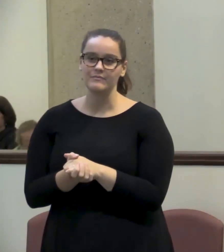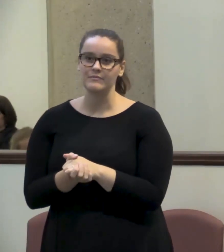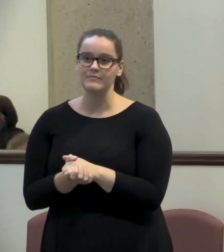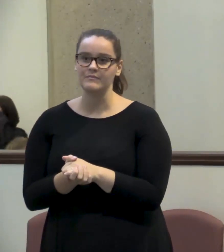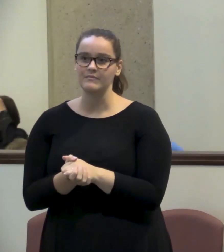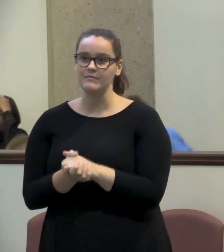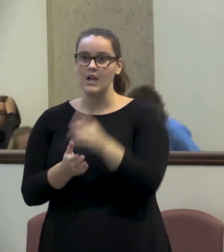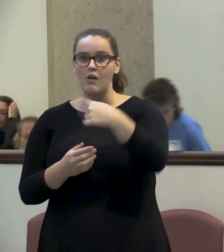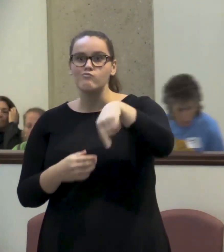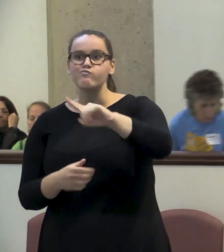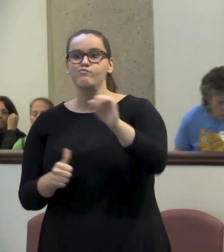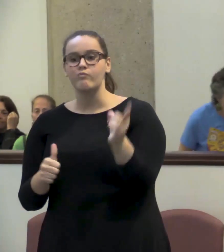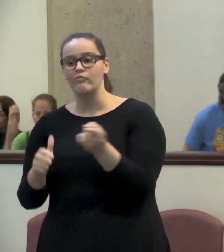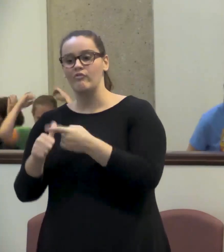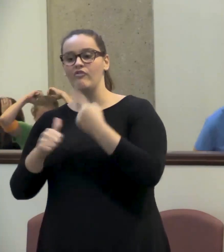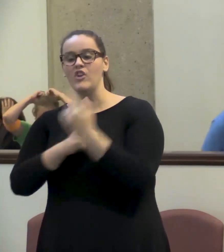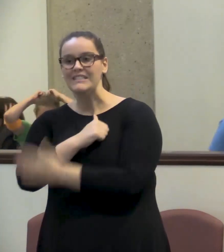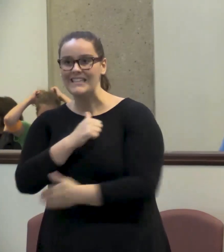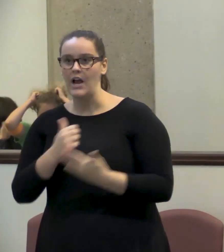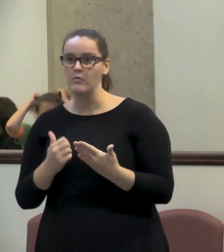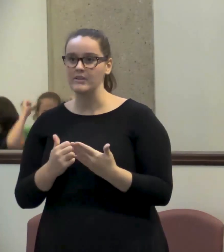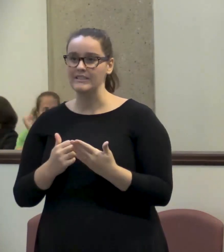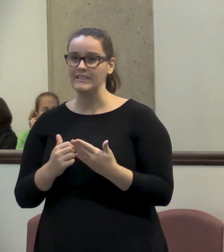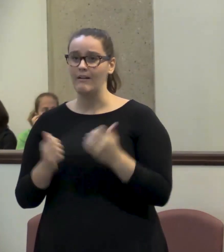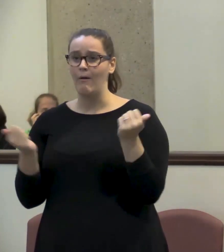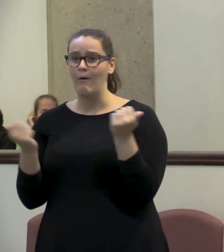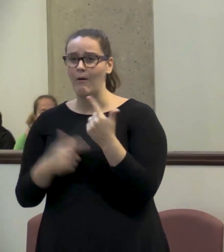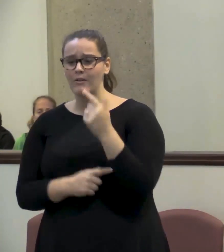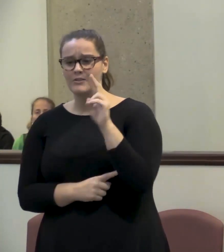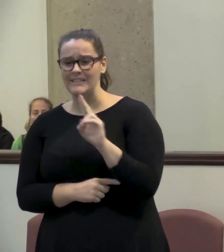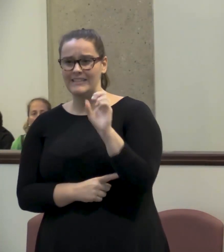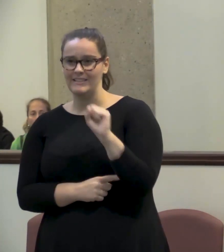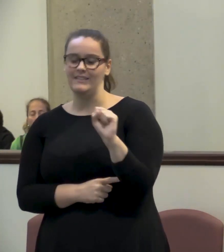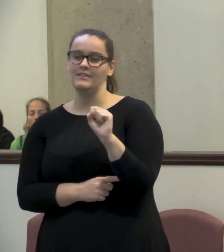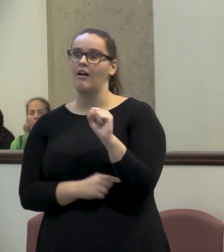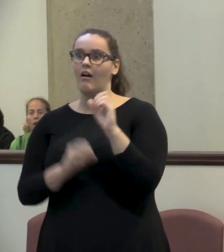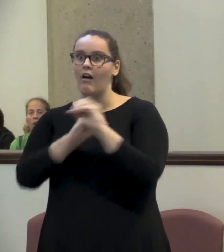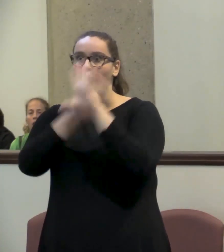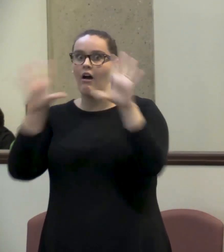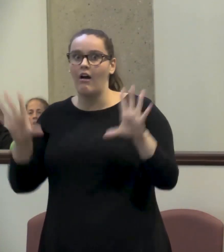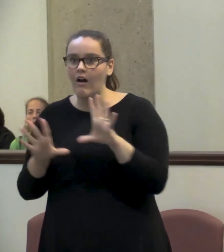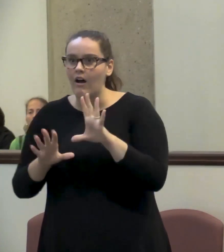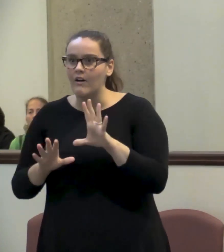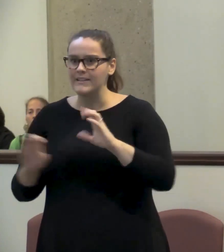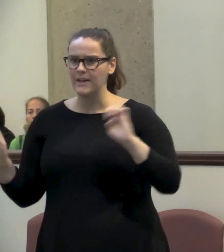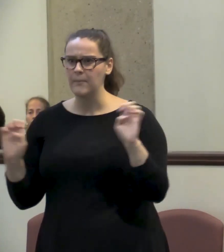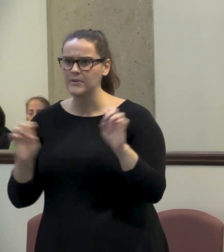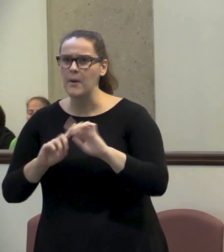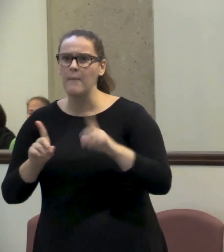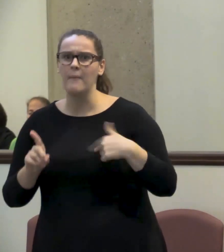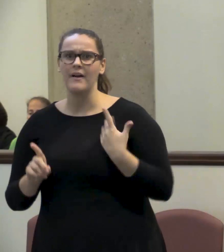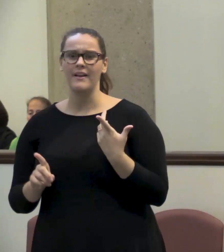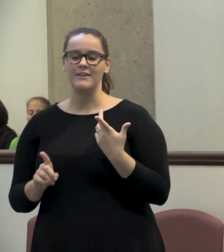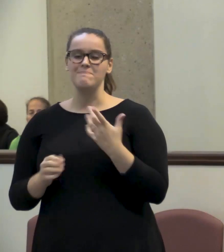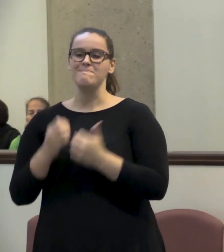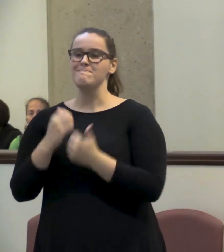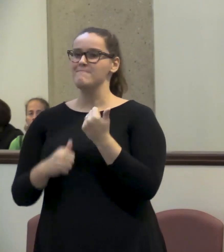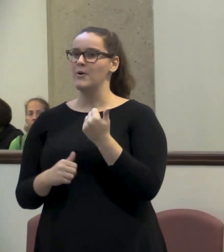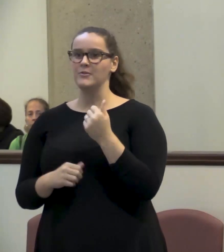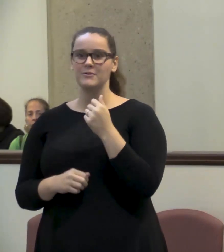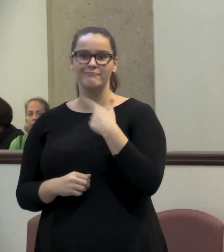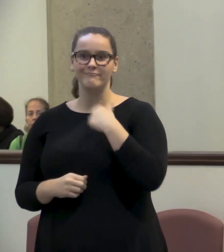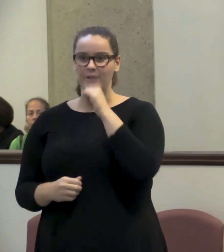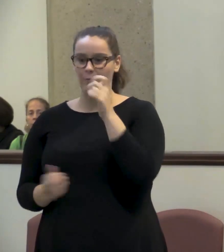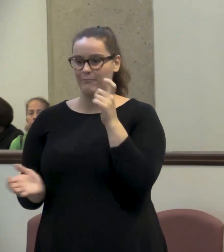We were the first county in the country to... I mean, it seems obvious. Well, of course it's an emergency, but yet most of our governments are not saying that, and they're certainly